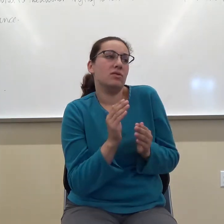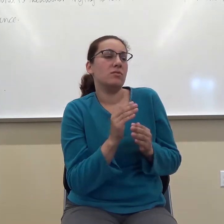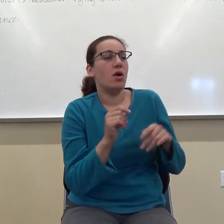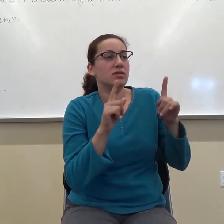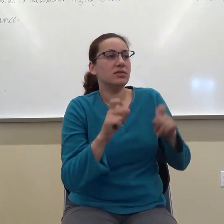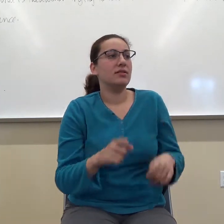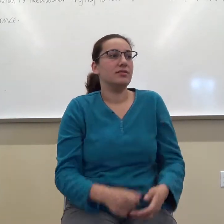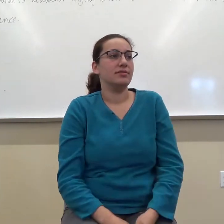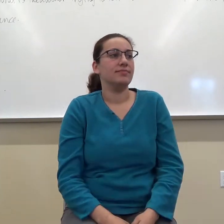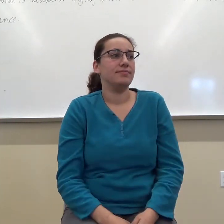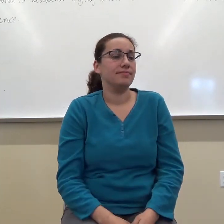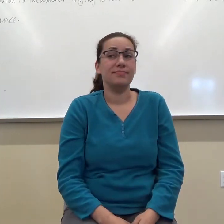This is where people are running into trouble.